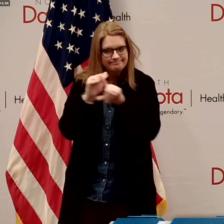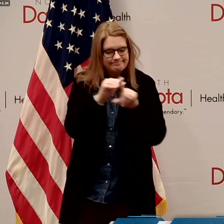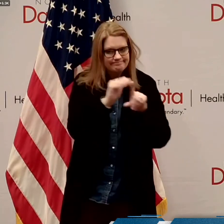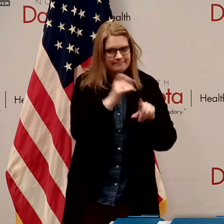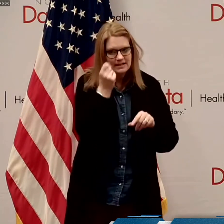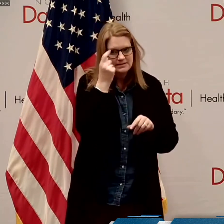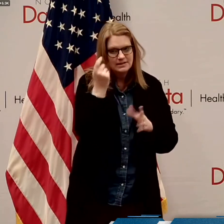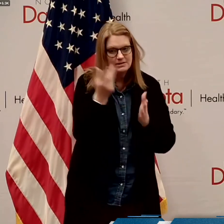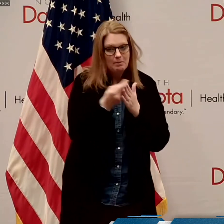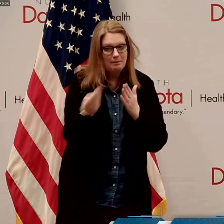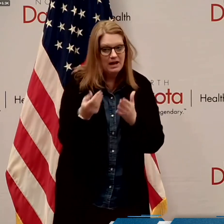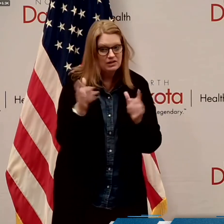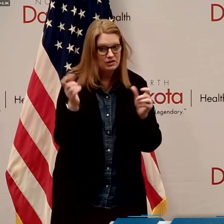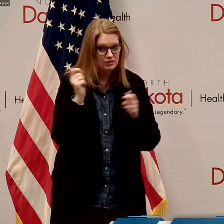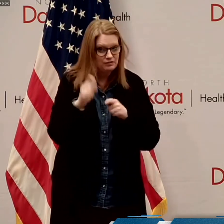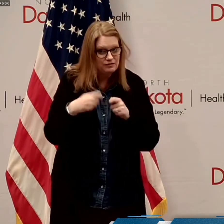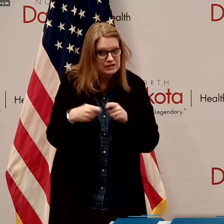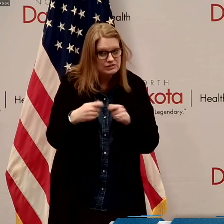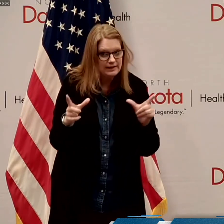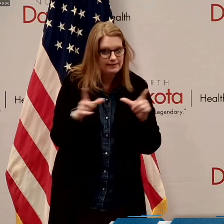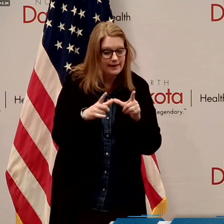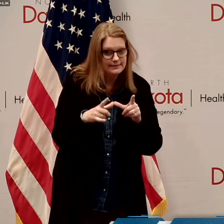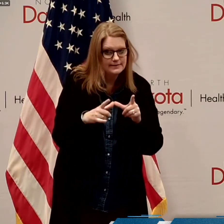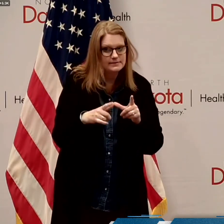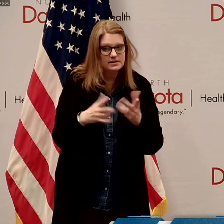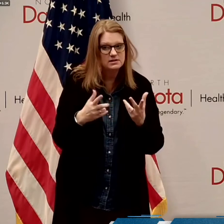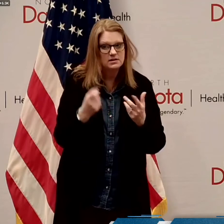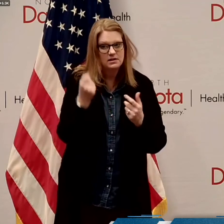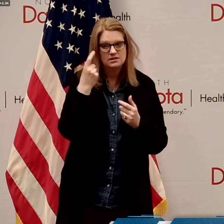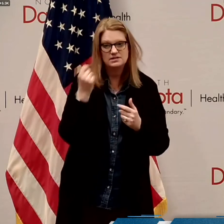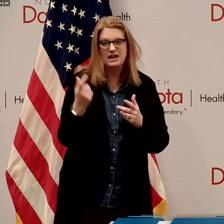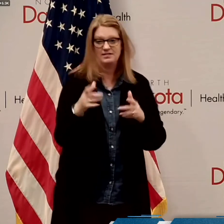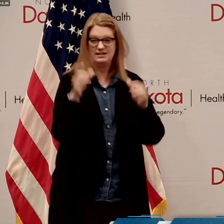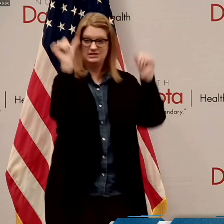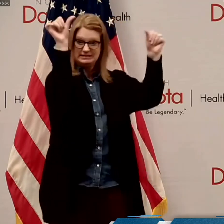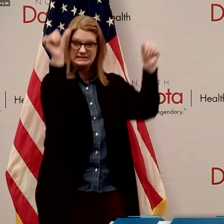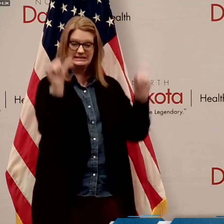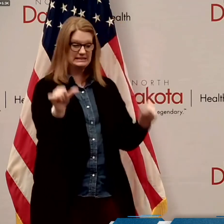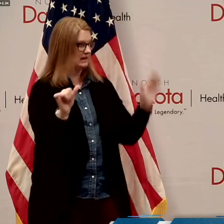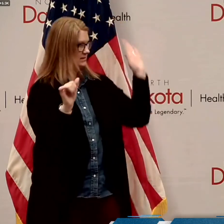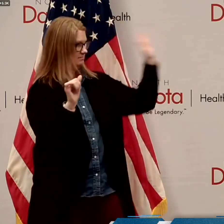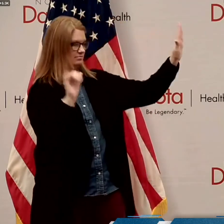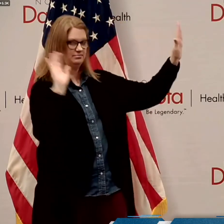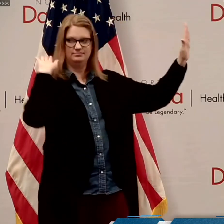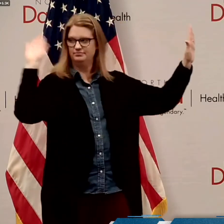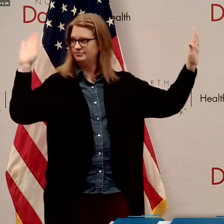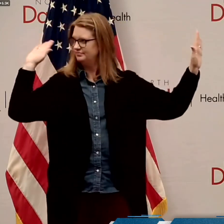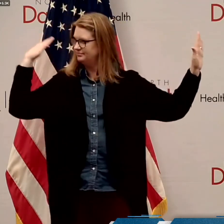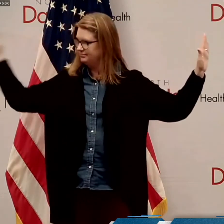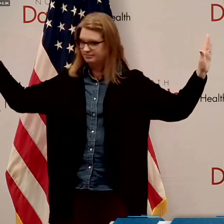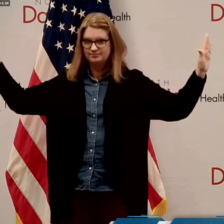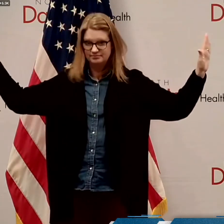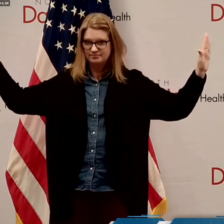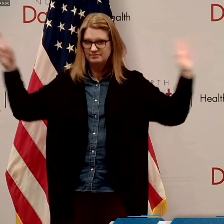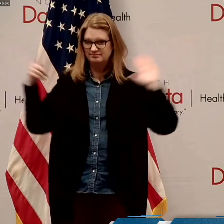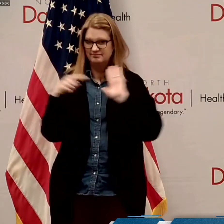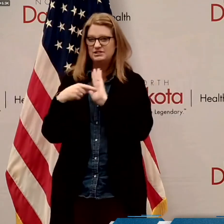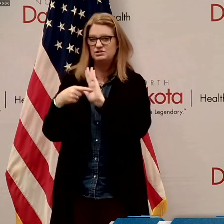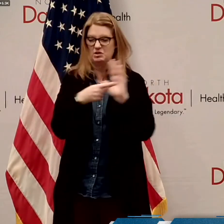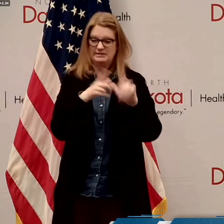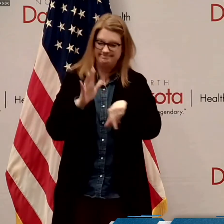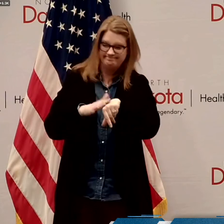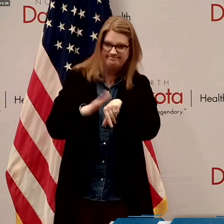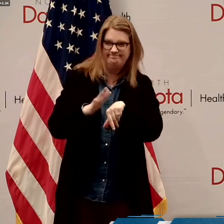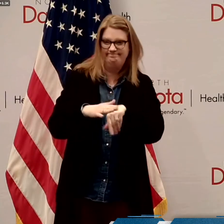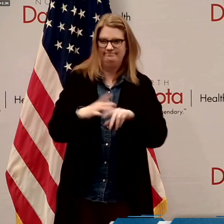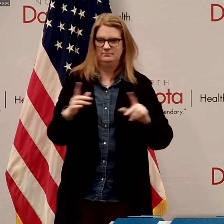fishing line licenses, and signs are being put up at historically popular fishing locations. So again,